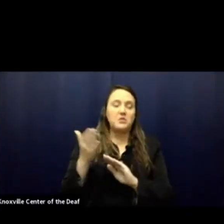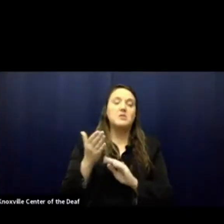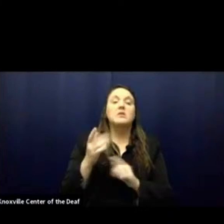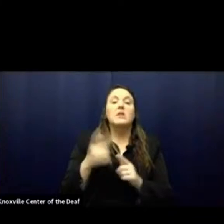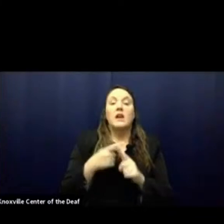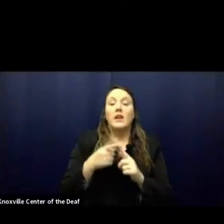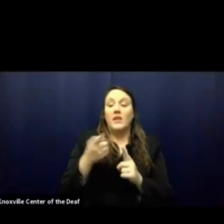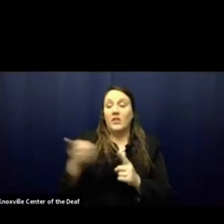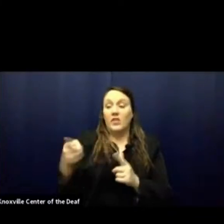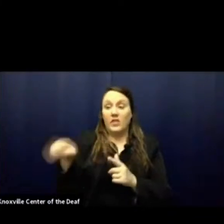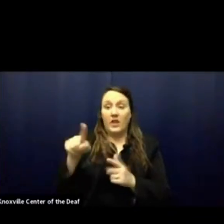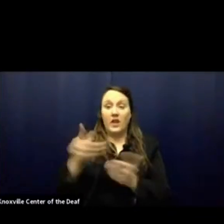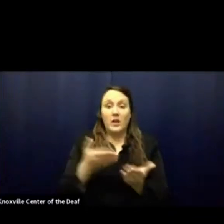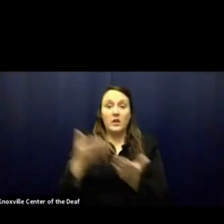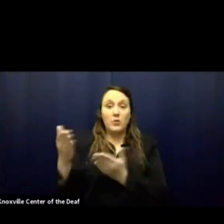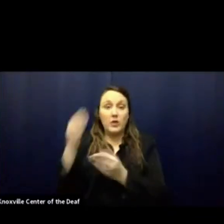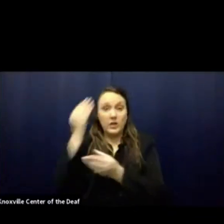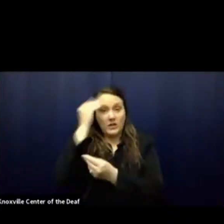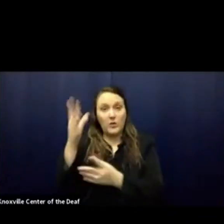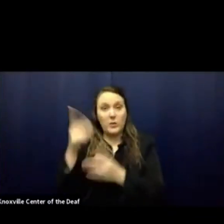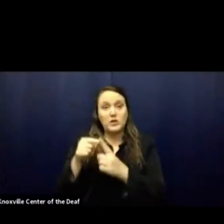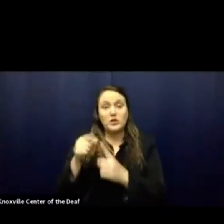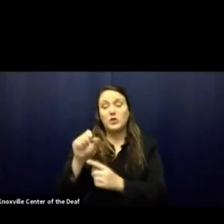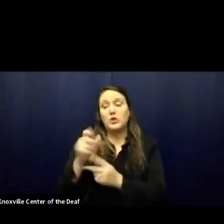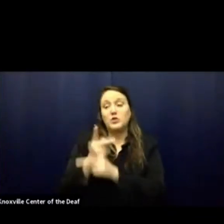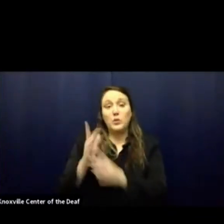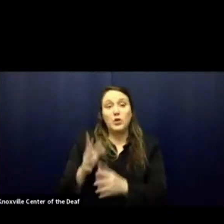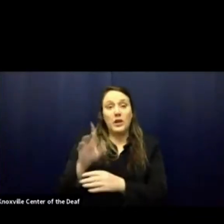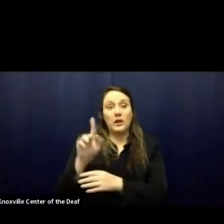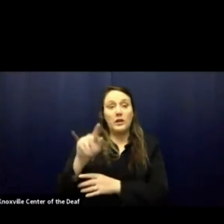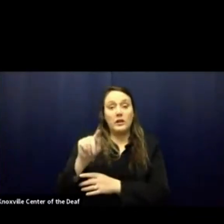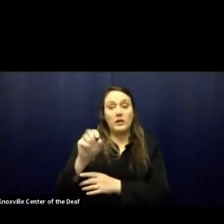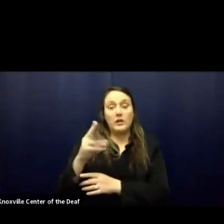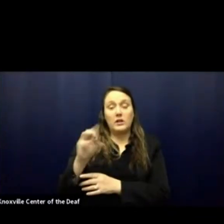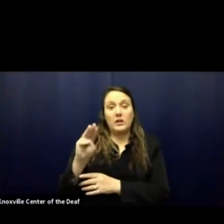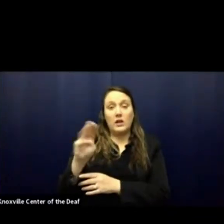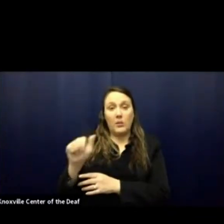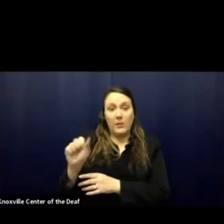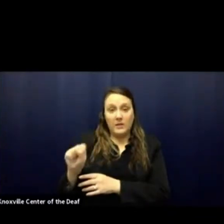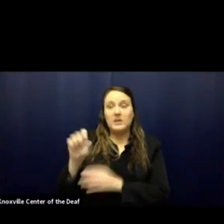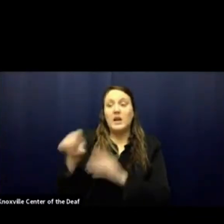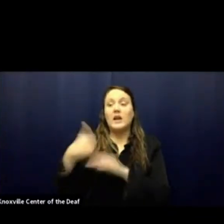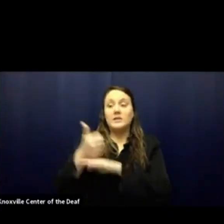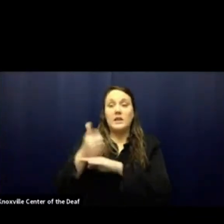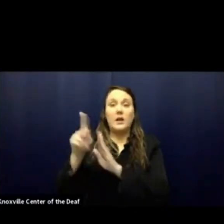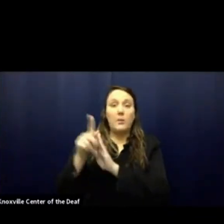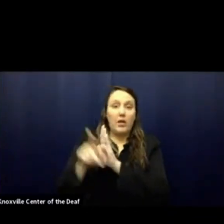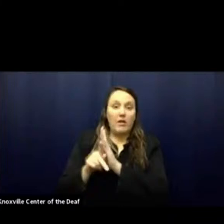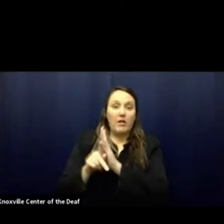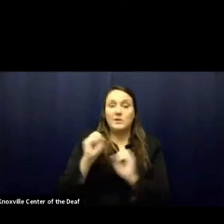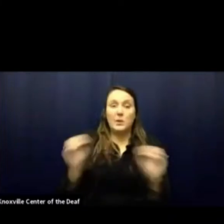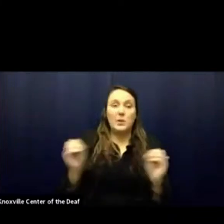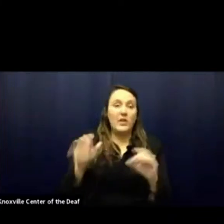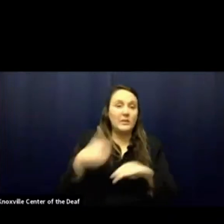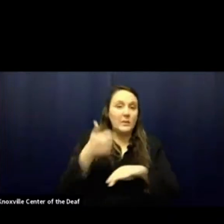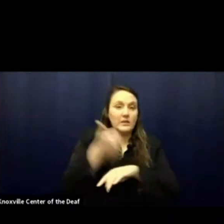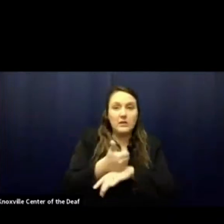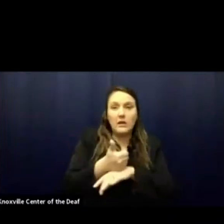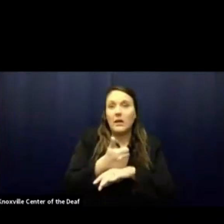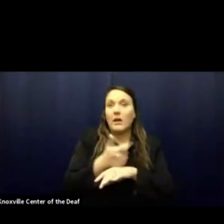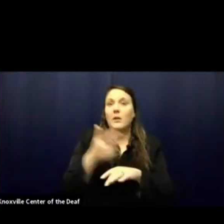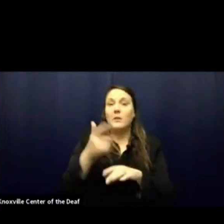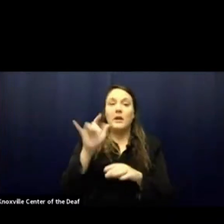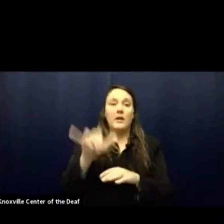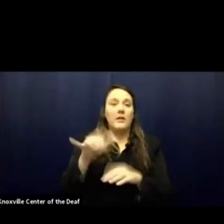back to Superintendent Thomas and the school board and set school policy. So no policies being set. Those things happen in a